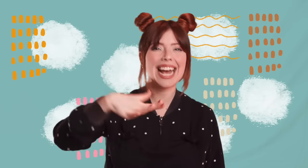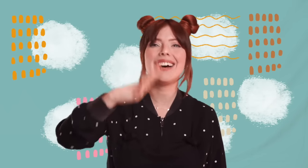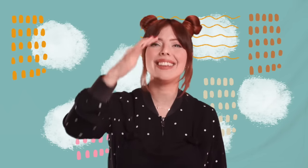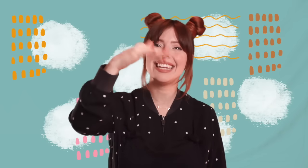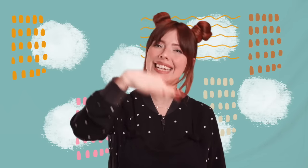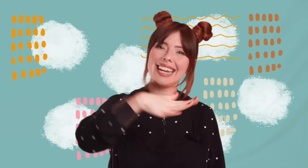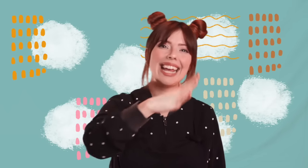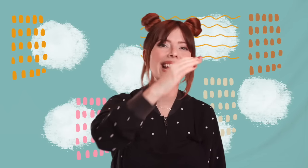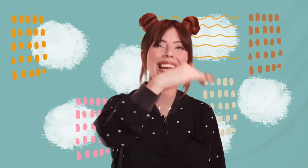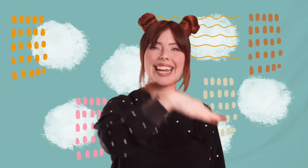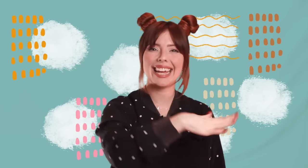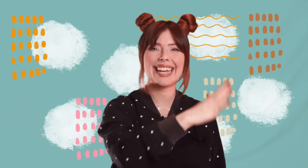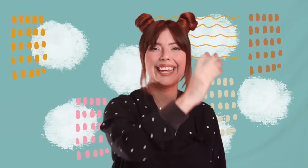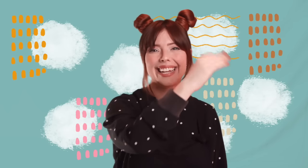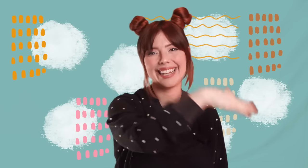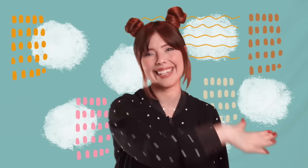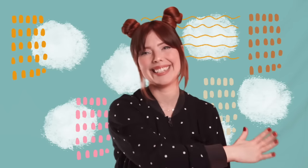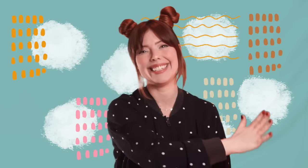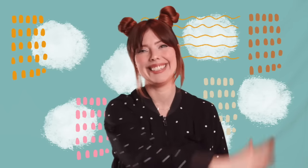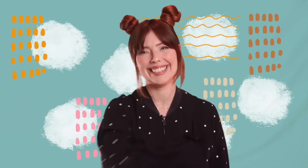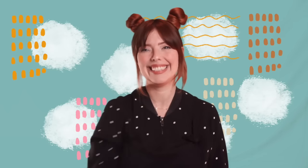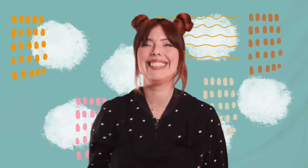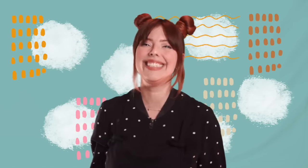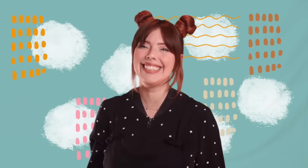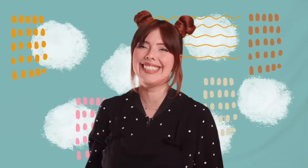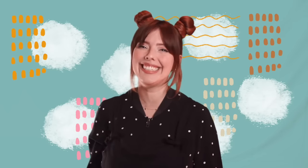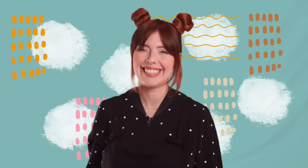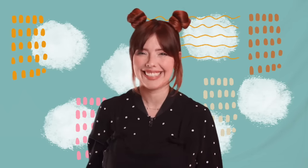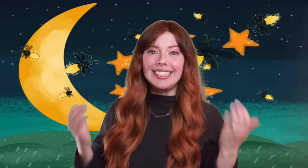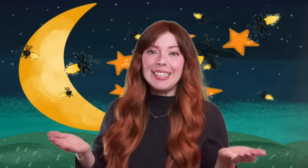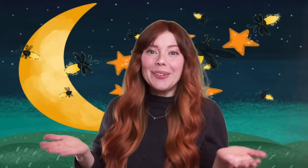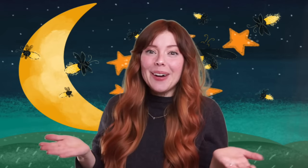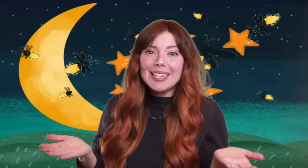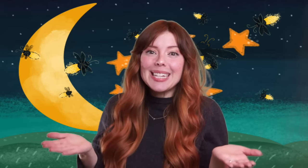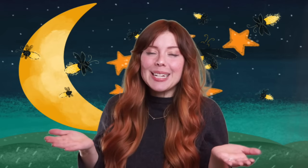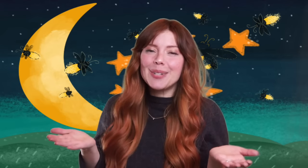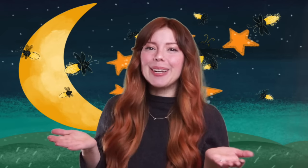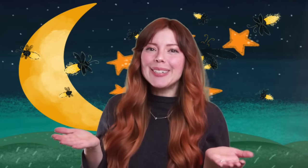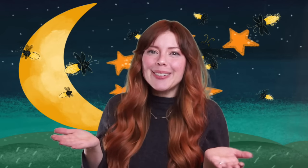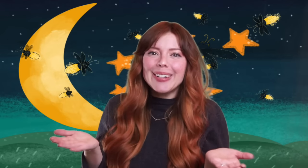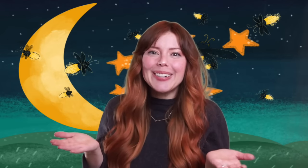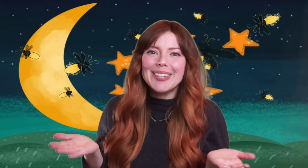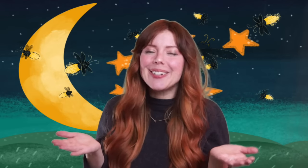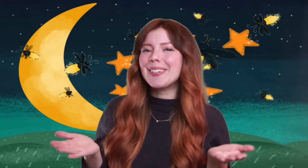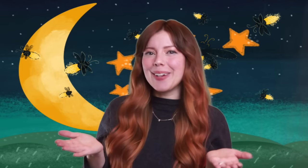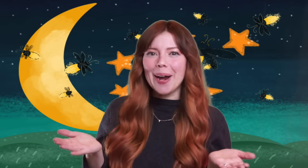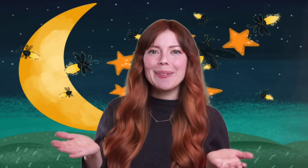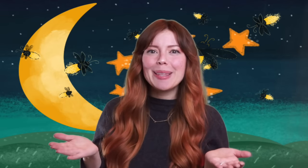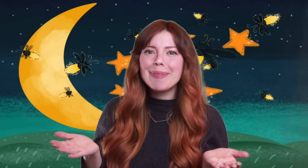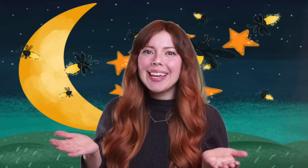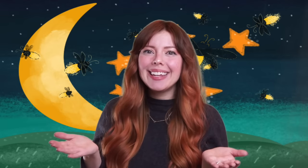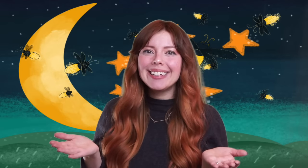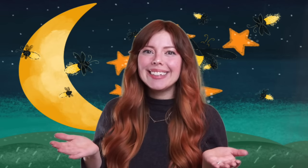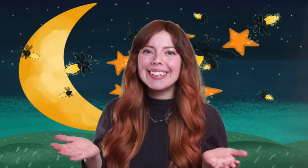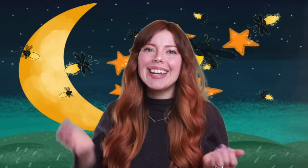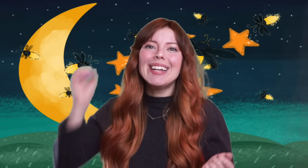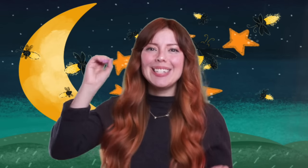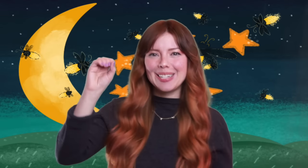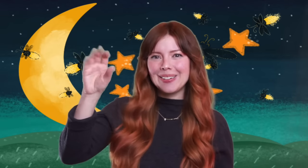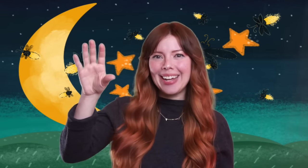the lane. Do you want to sing Twinkle, Twinkle, Little Star with me?